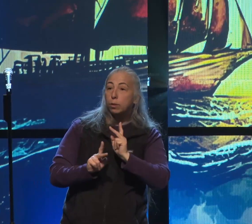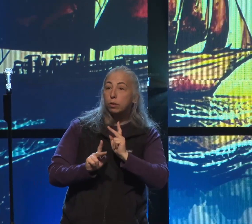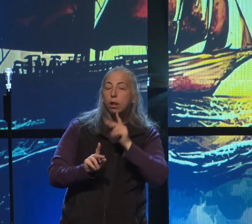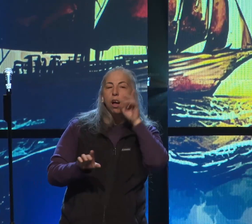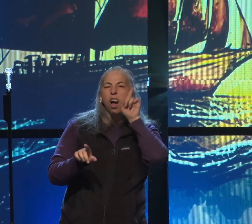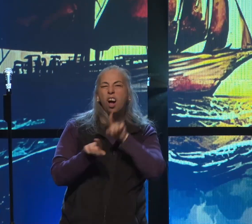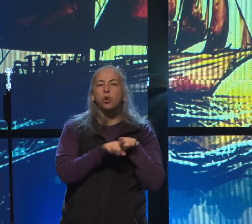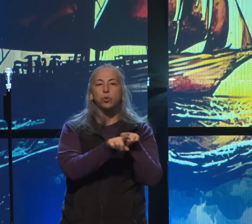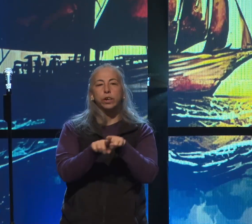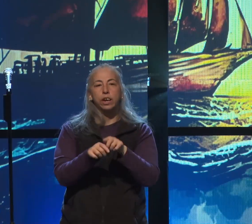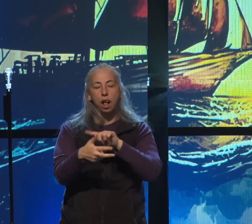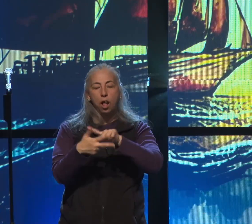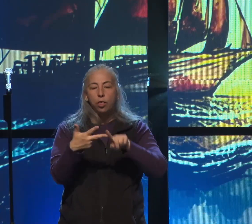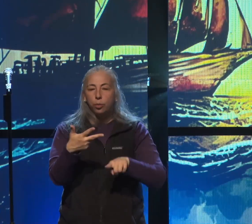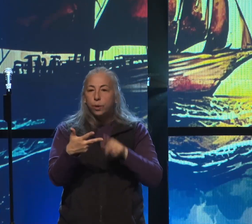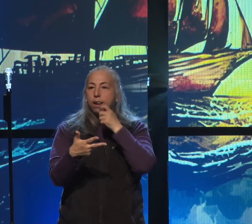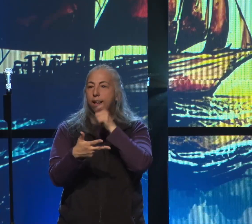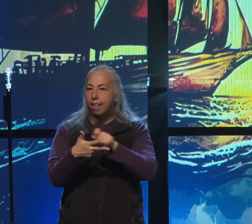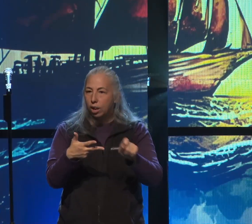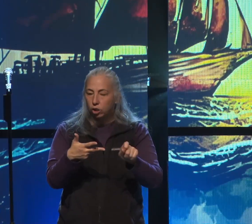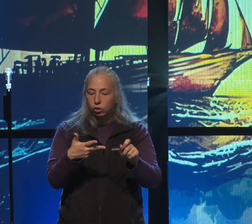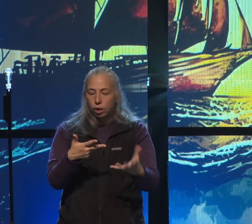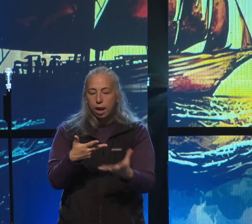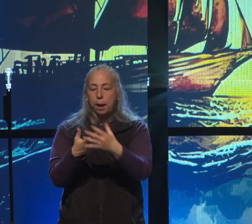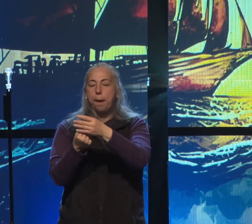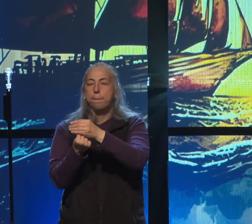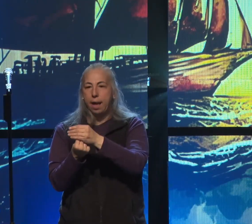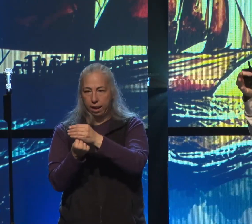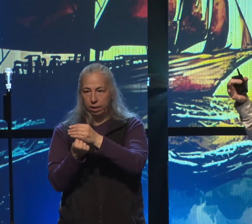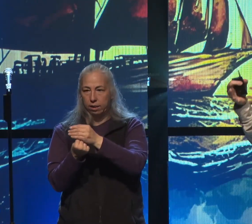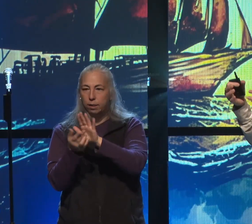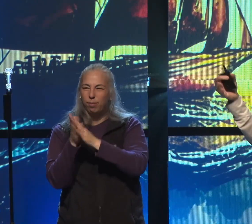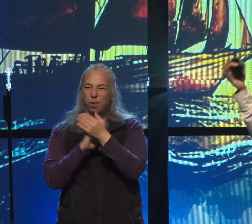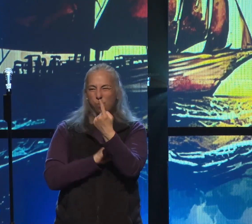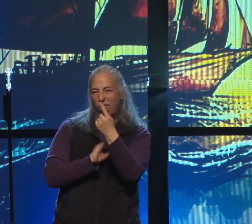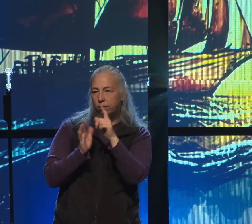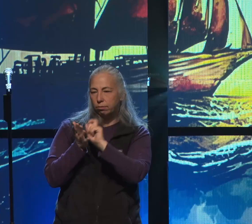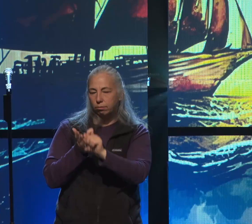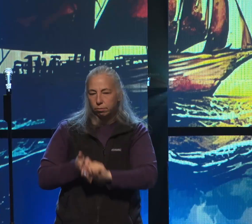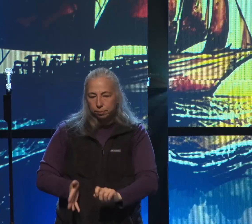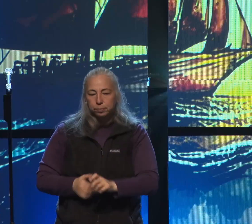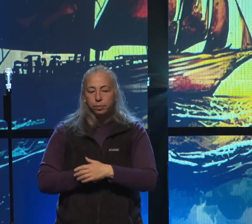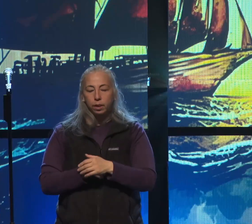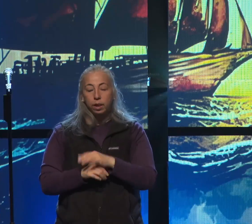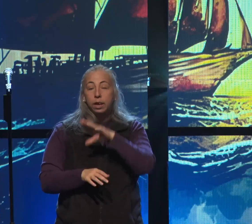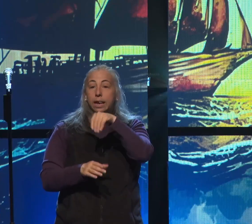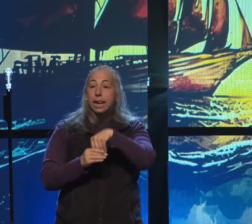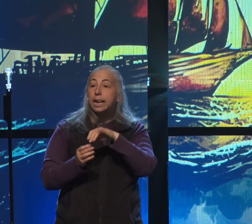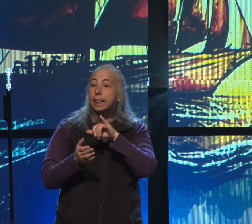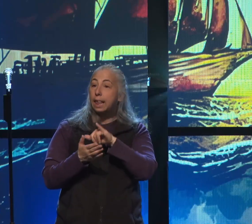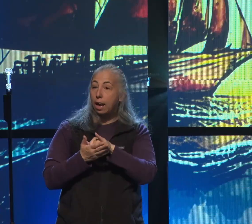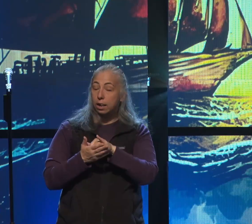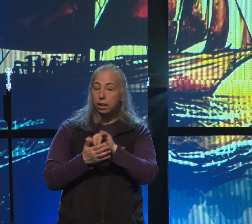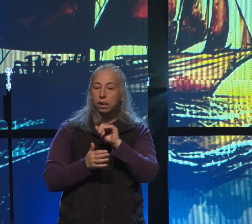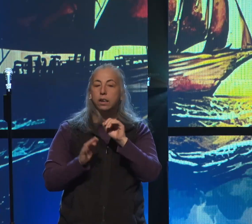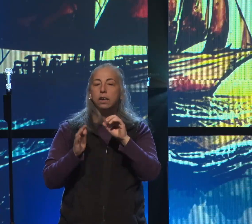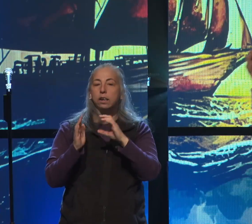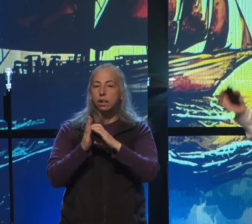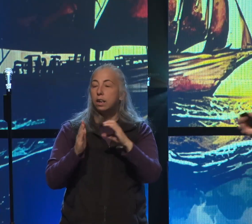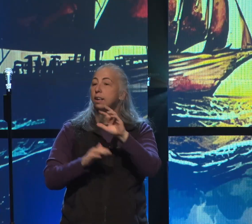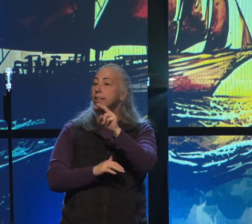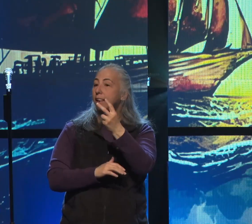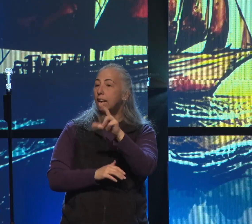kind of been combined and preserved by this community. And in one of those letters that we call 2 Corinthians, Paul